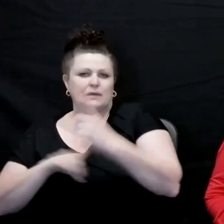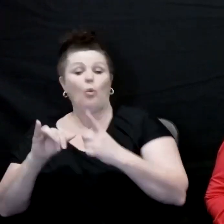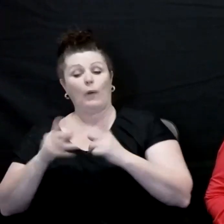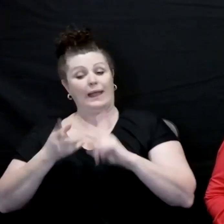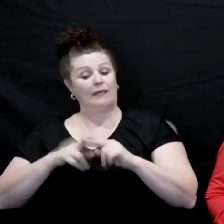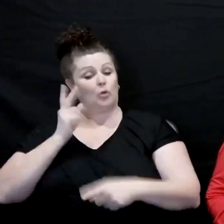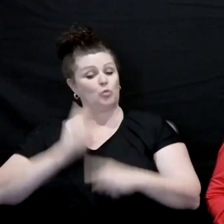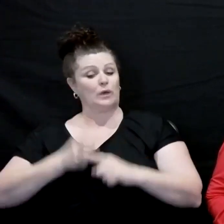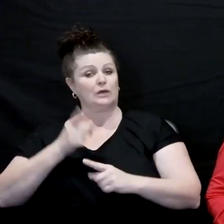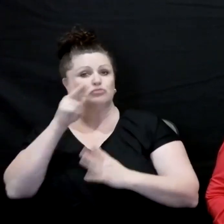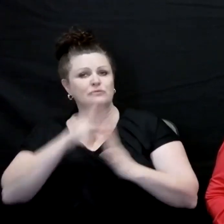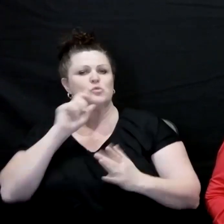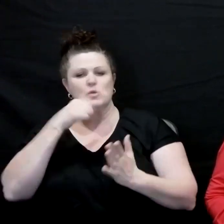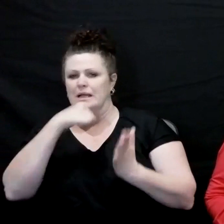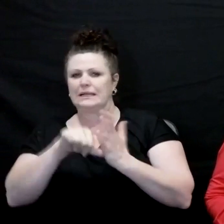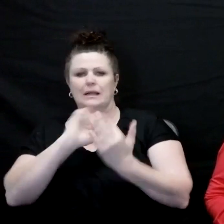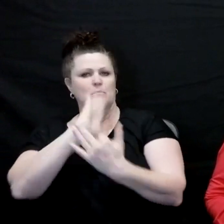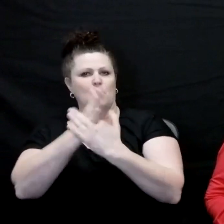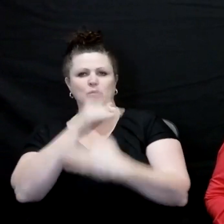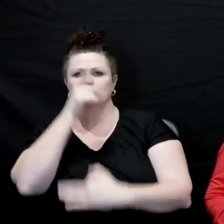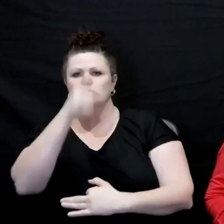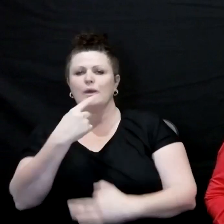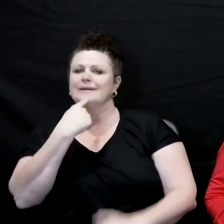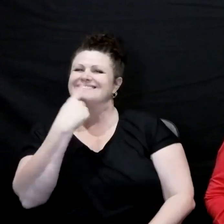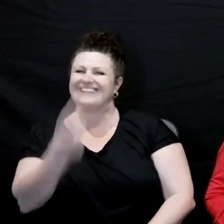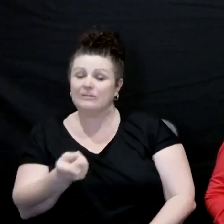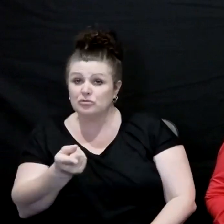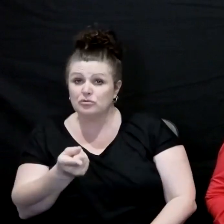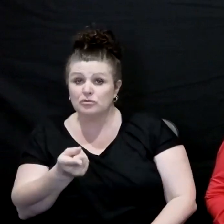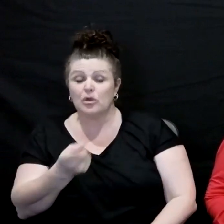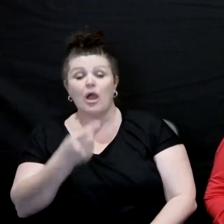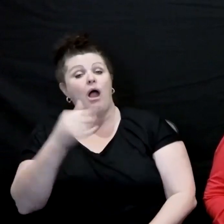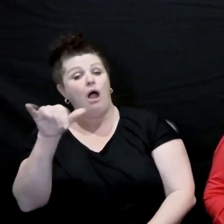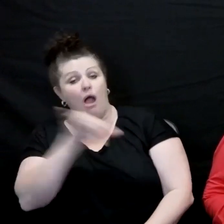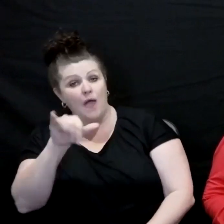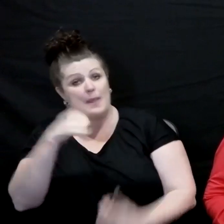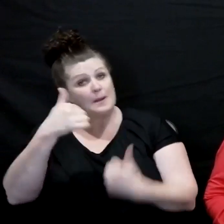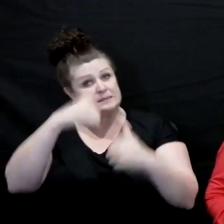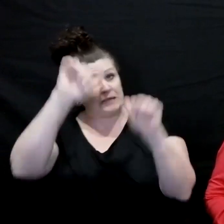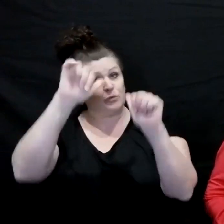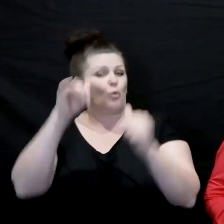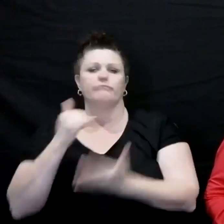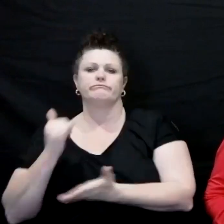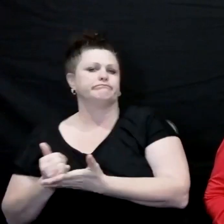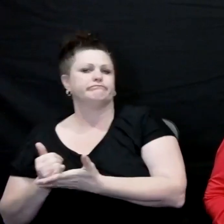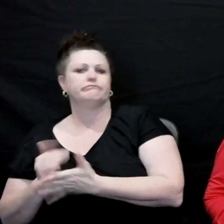reviews, we'll send you a letter and we'll tell you that either you're successful or you're not successful.